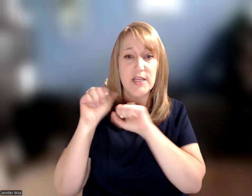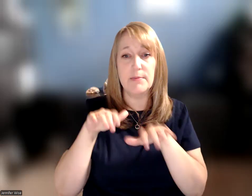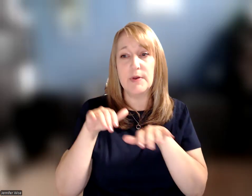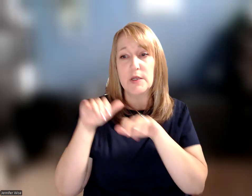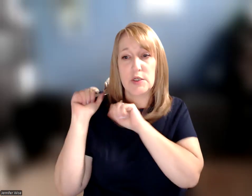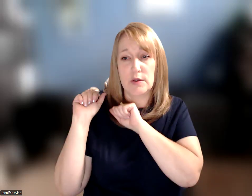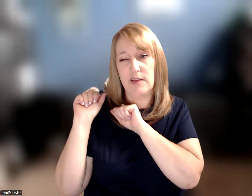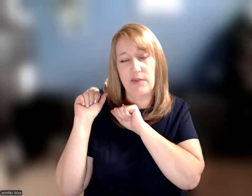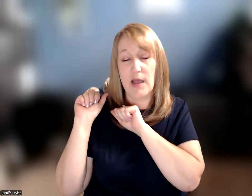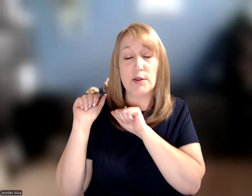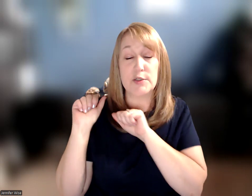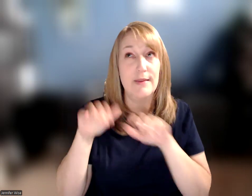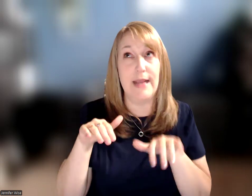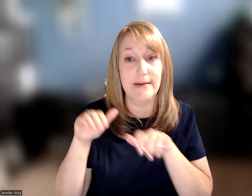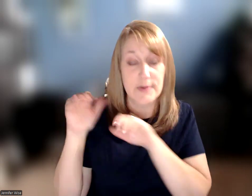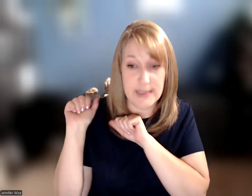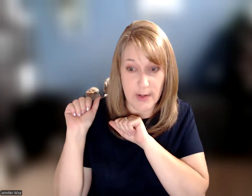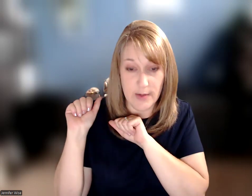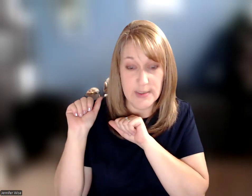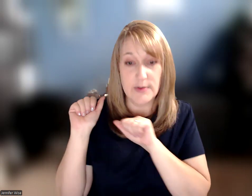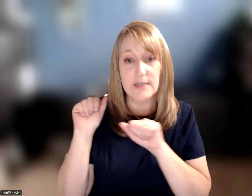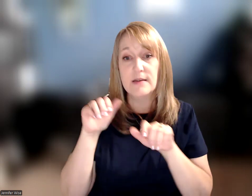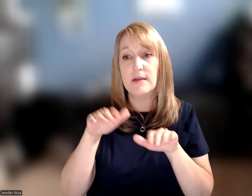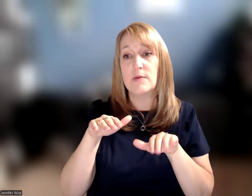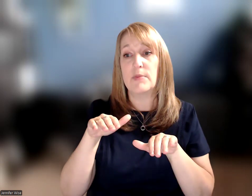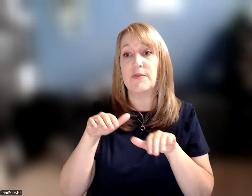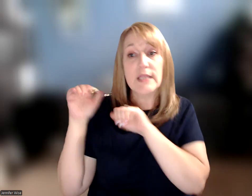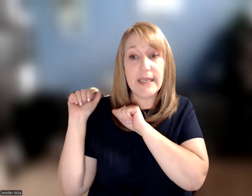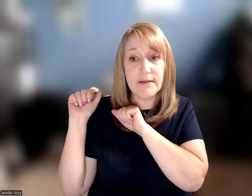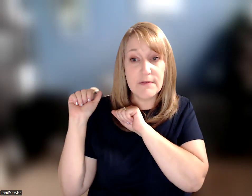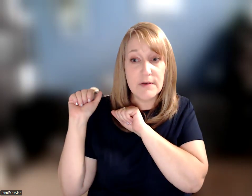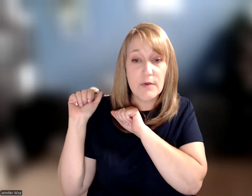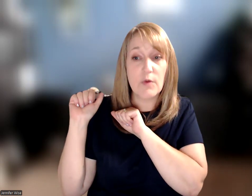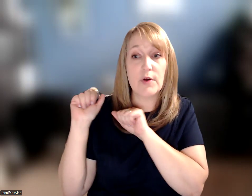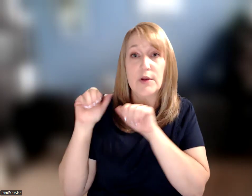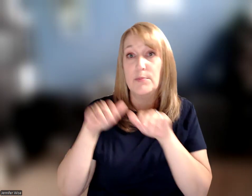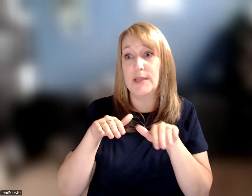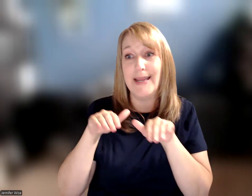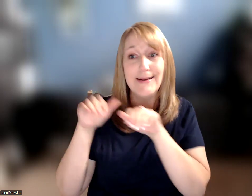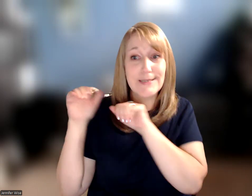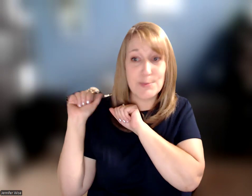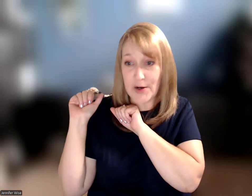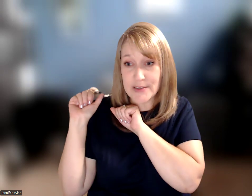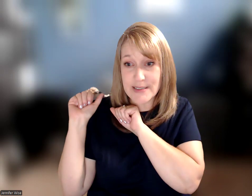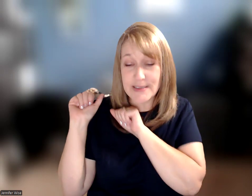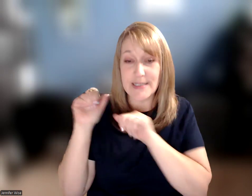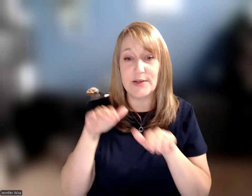shape. I learned it with an A, so that's how I always do it. But if you leave or your plane departs, that's how